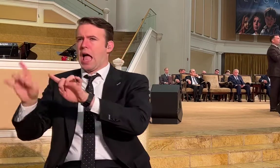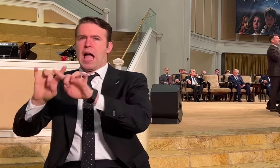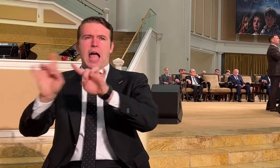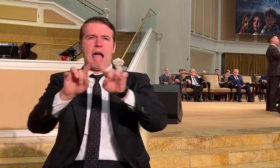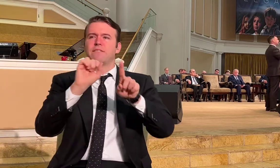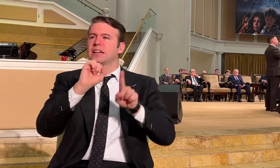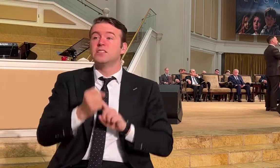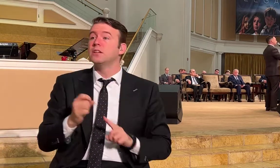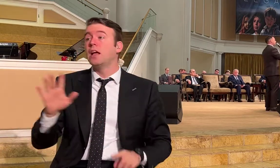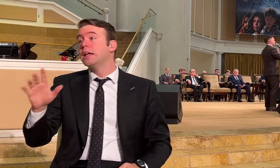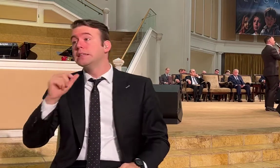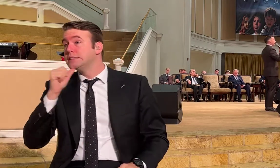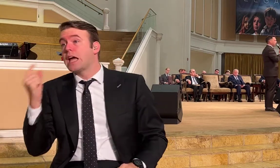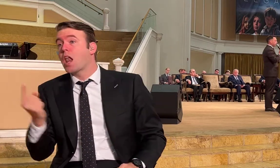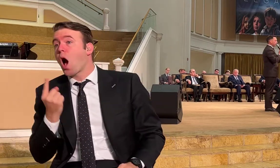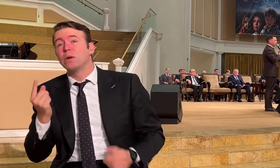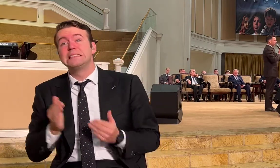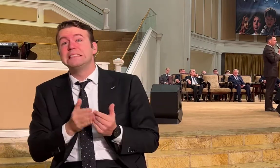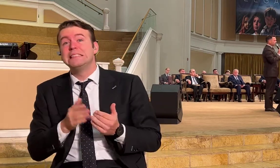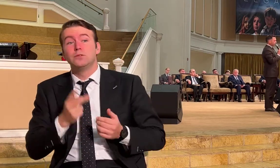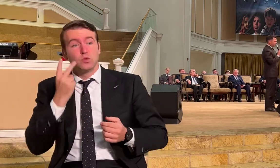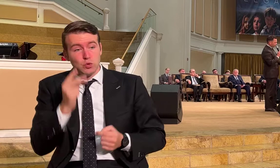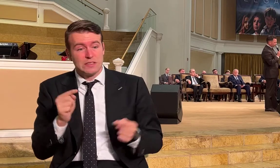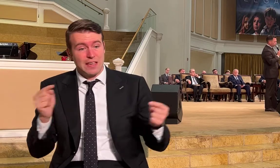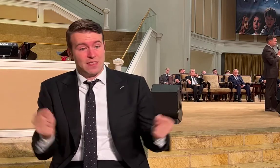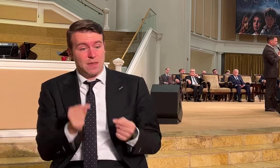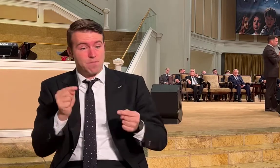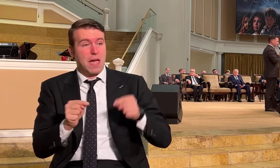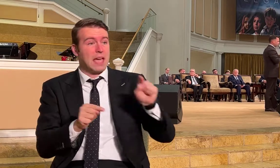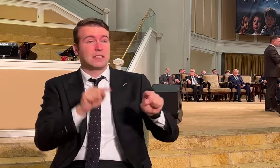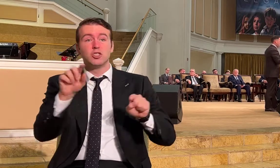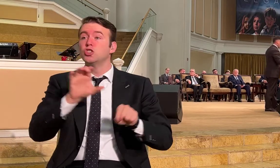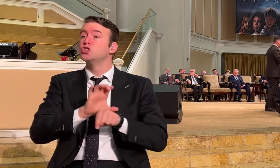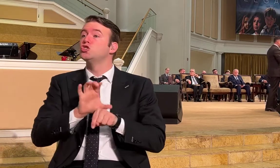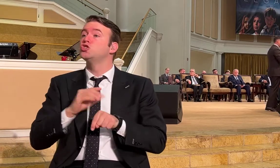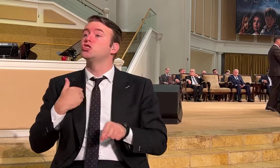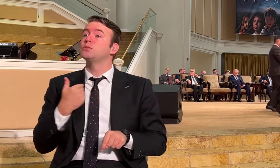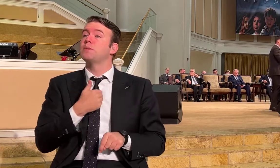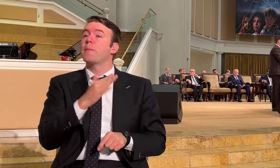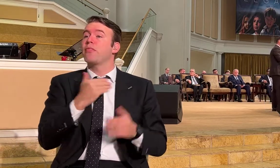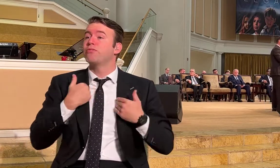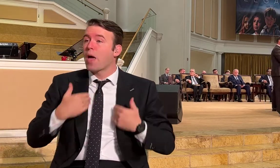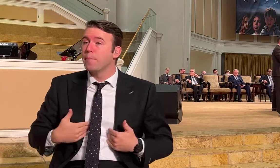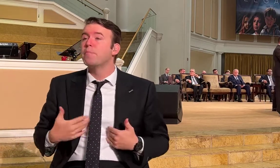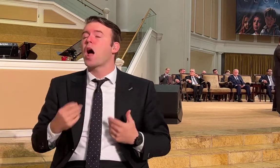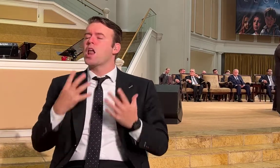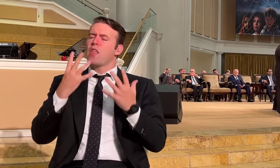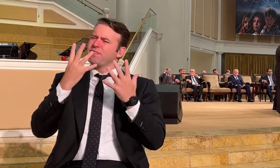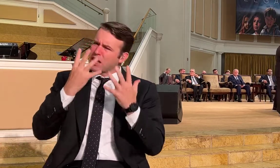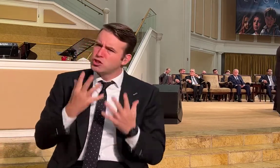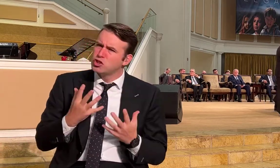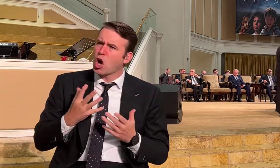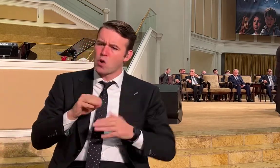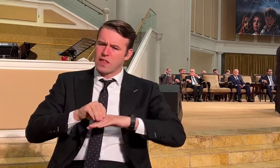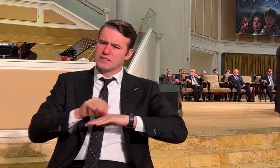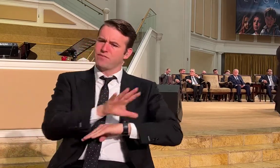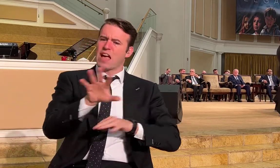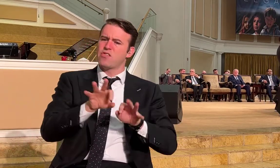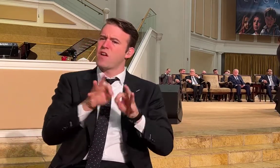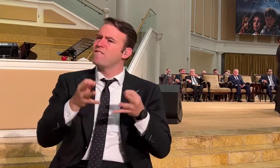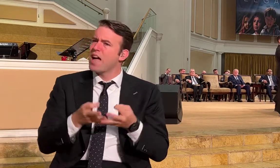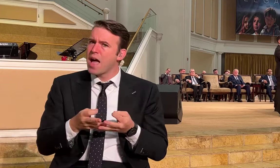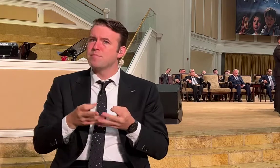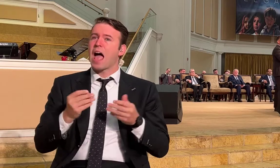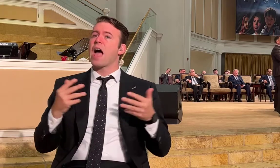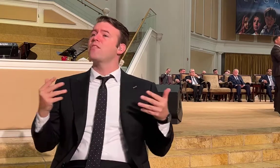not always easy to see the pain that is afflicting church members' bodies and the sorrow that is affecting their families